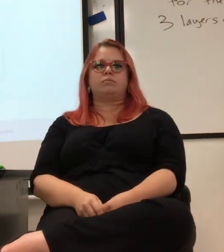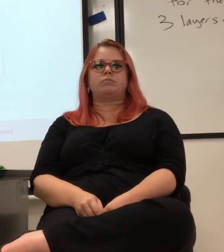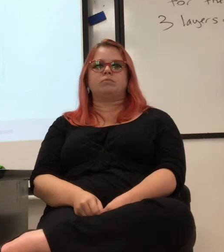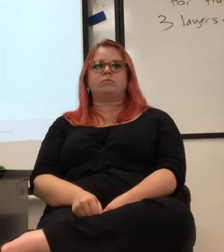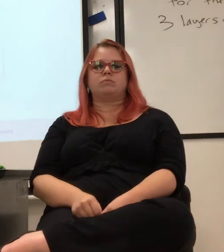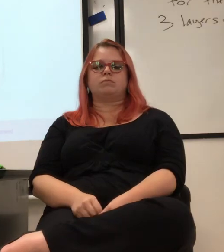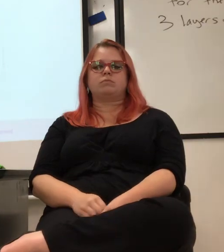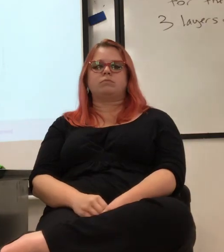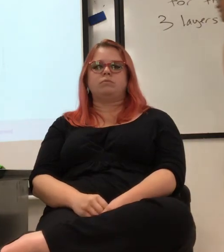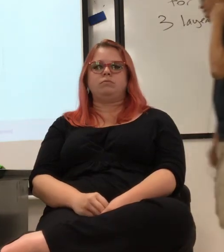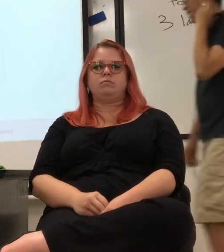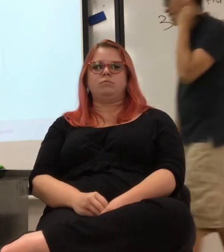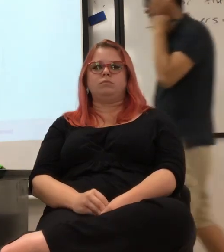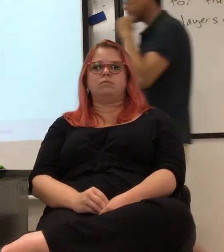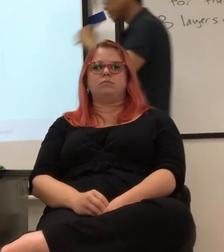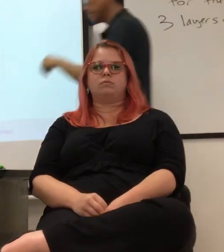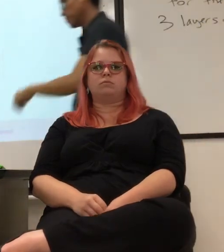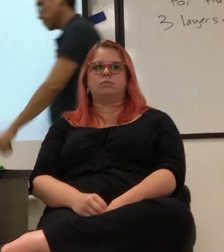Layer.